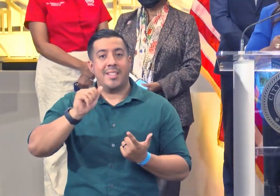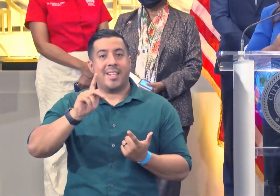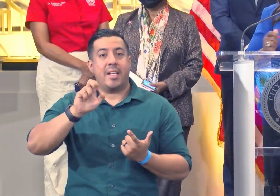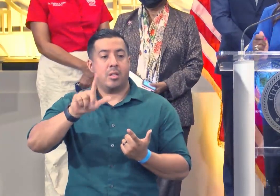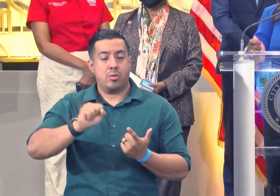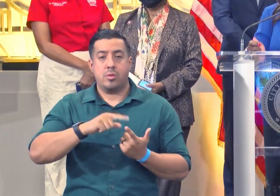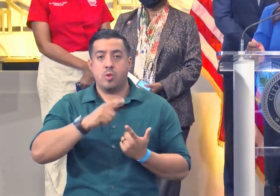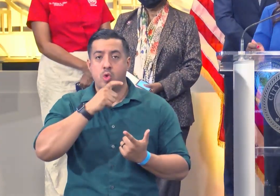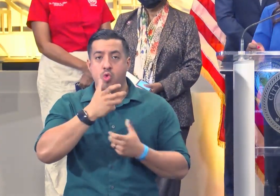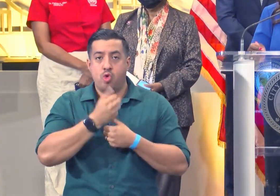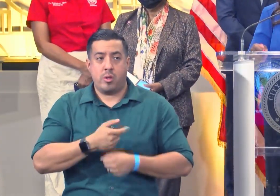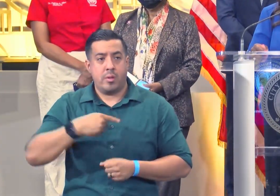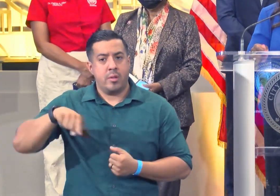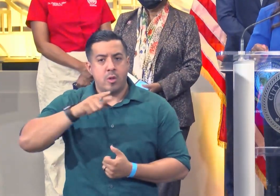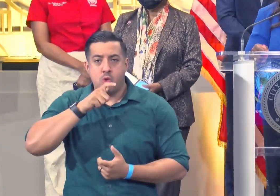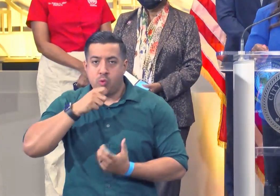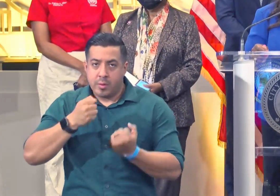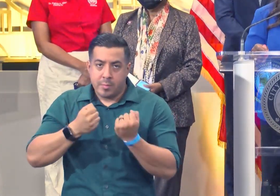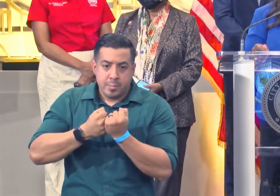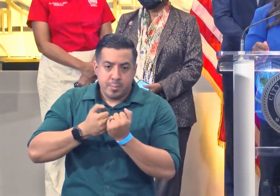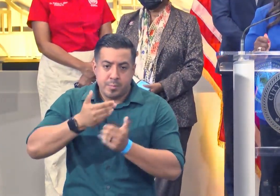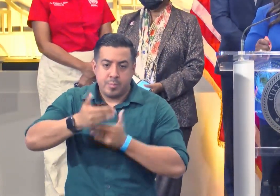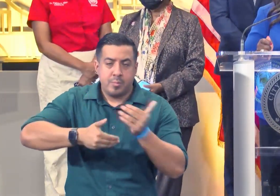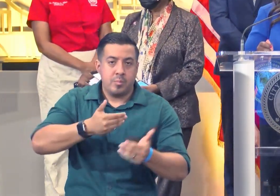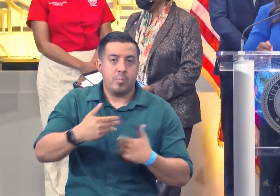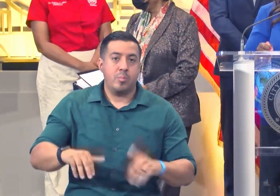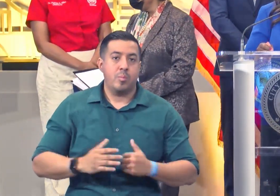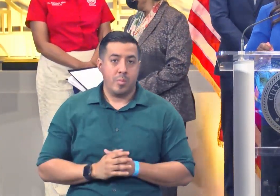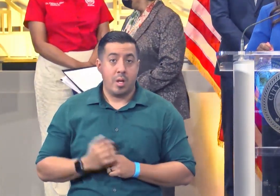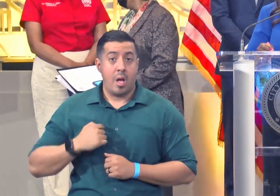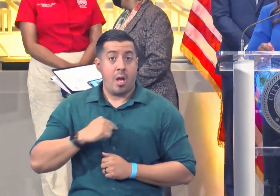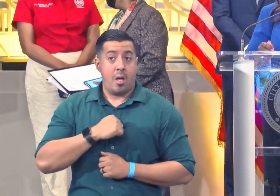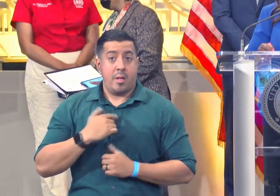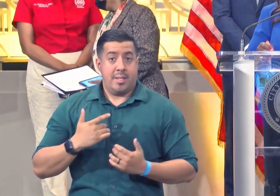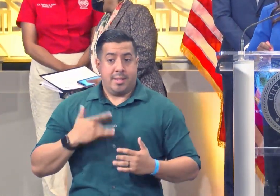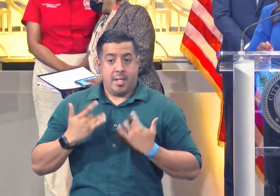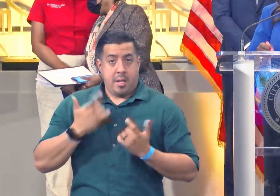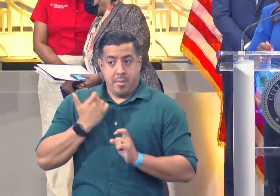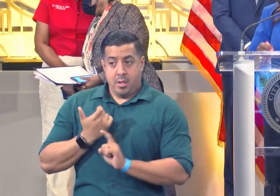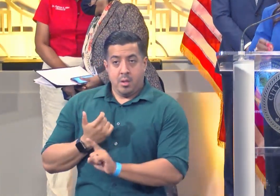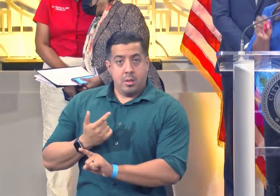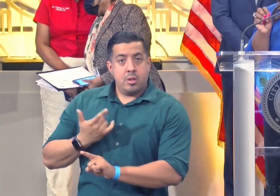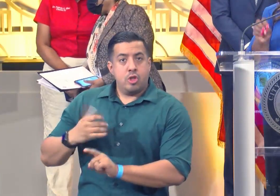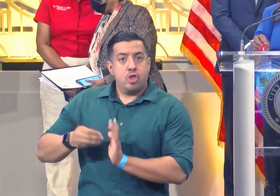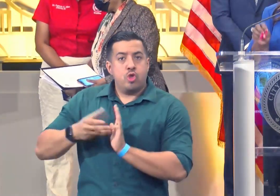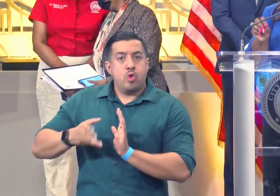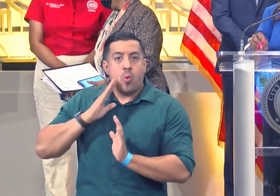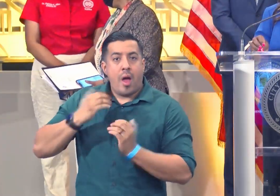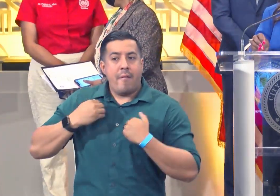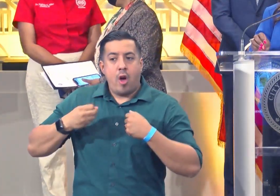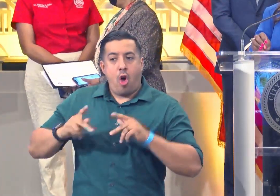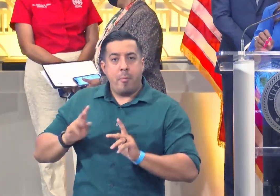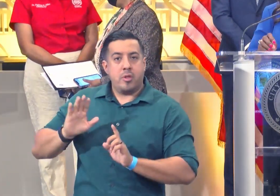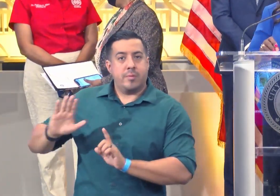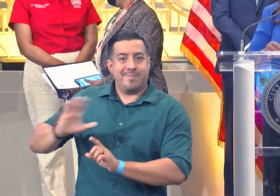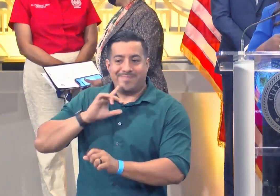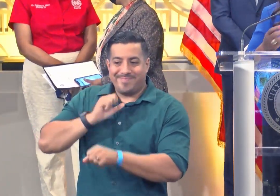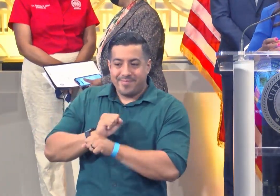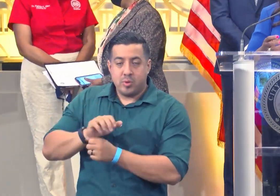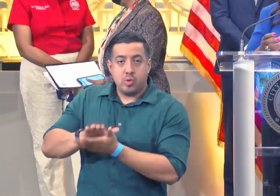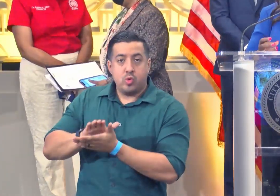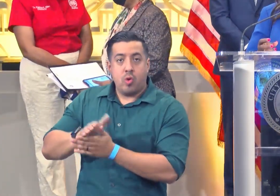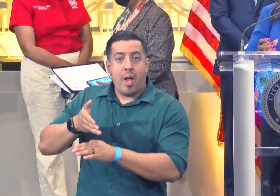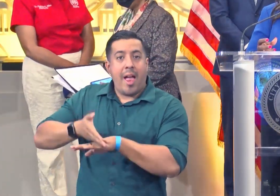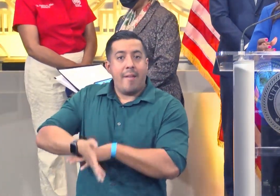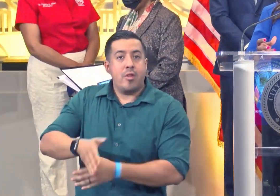trustees, because they've been very supportive through this process. I'm excited because our students will have an opportunity at their home schools after